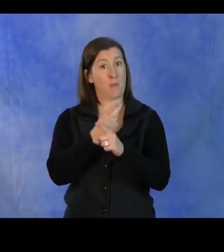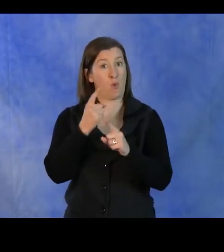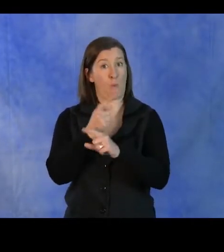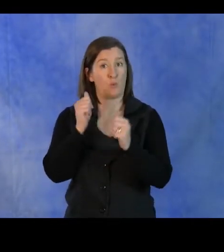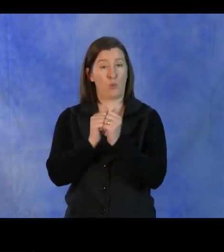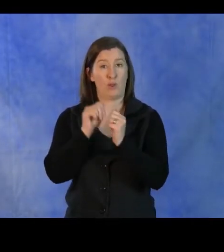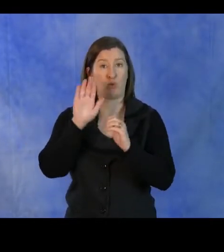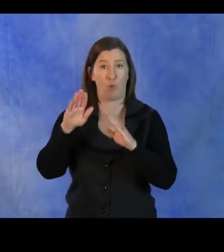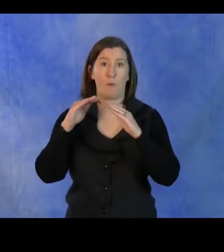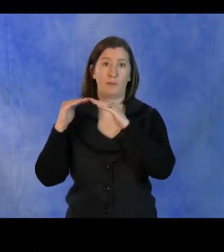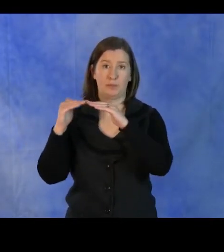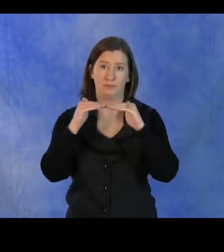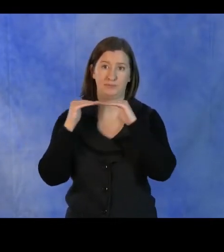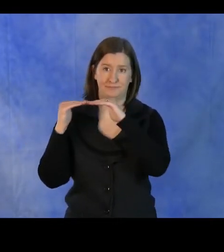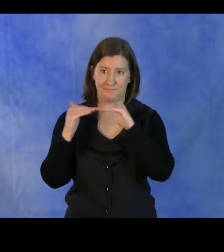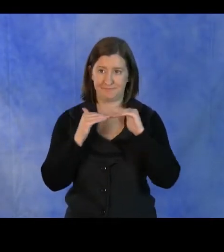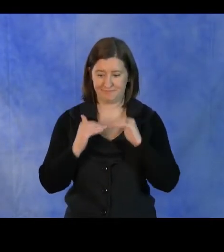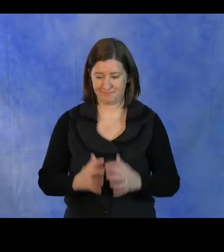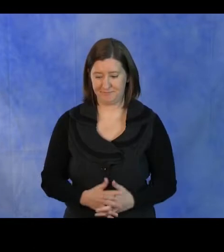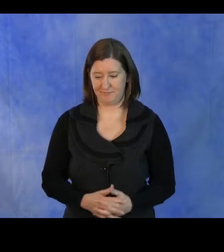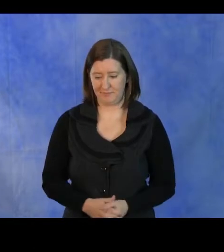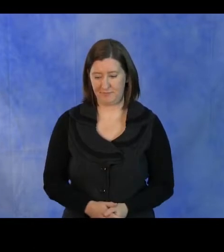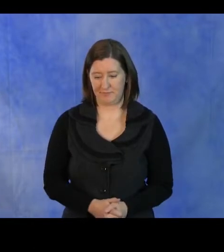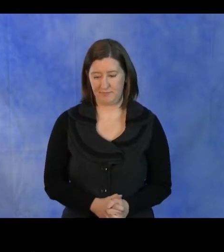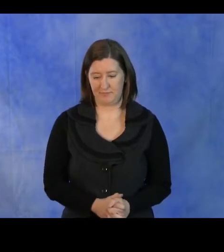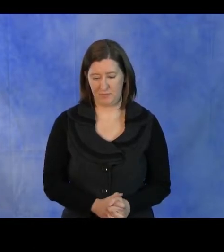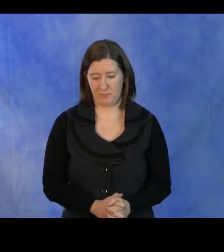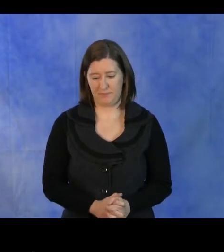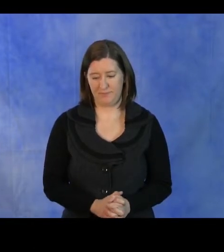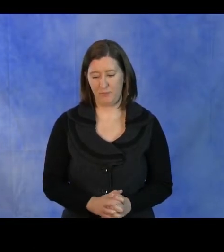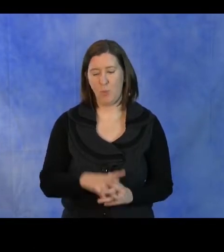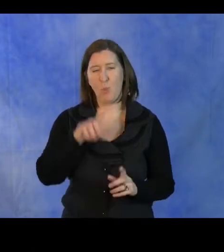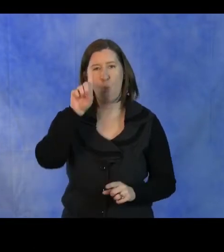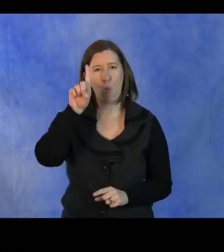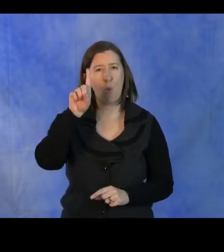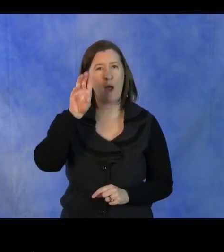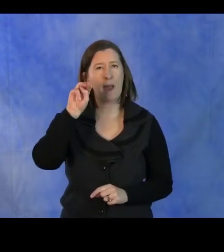turns, be appropriate with your peers.